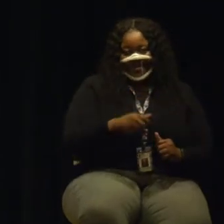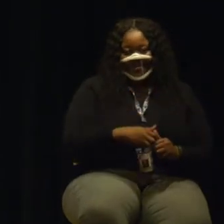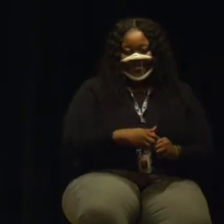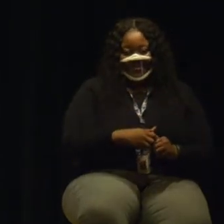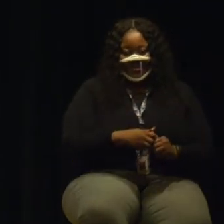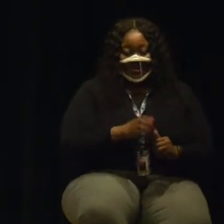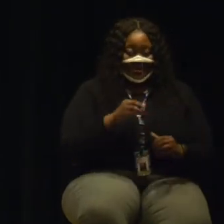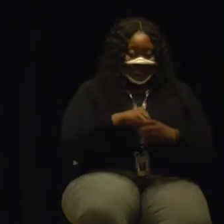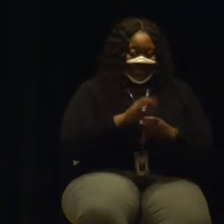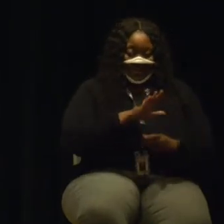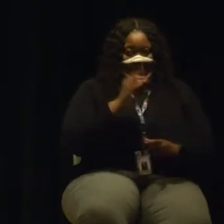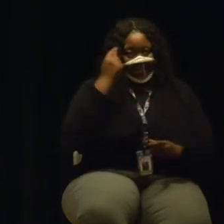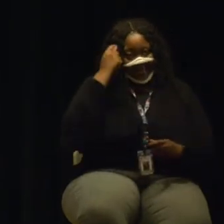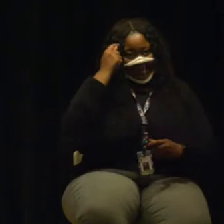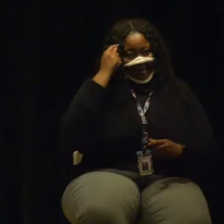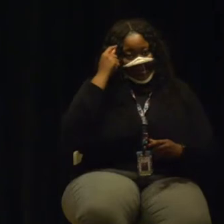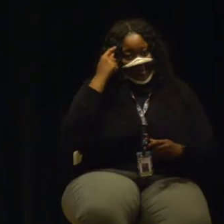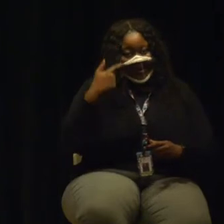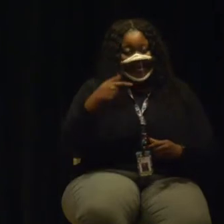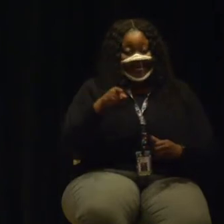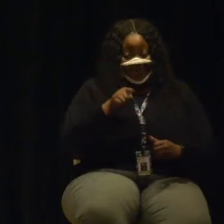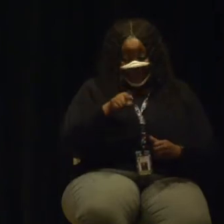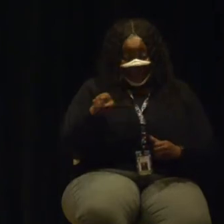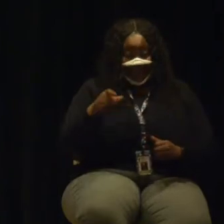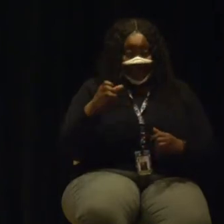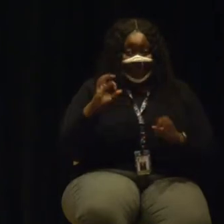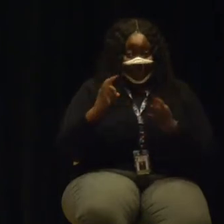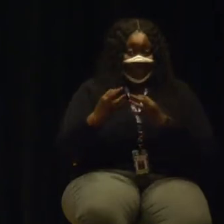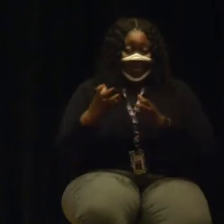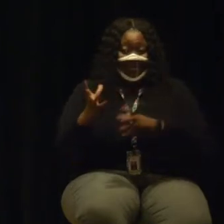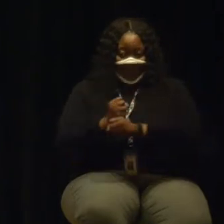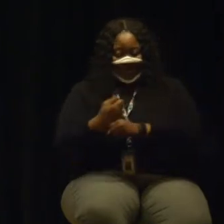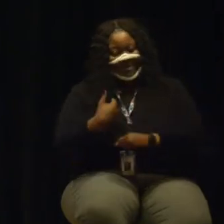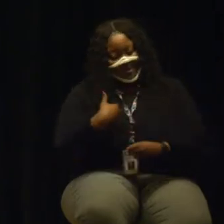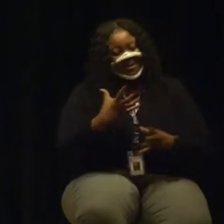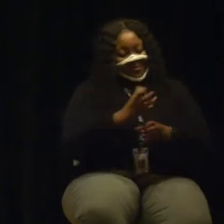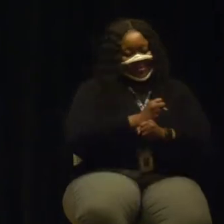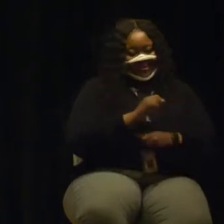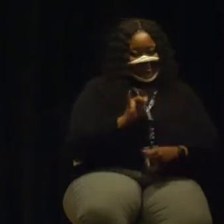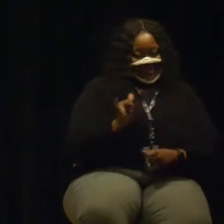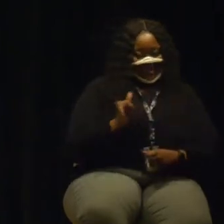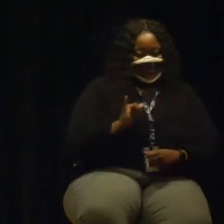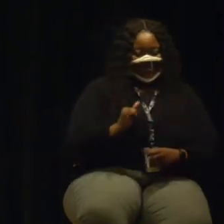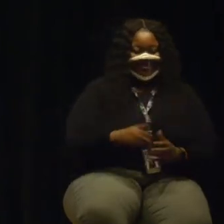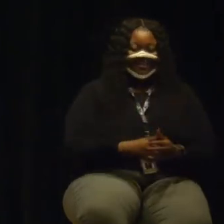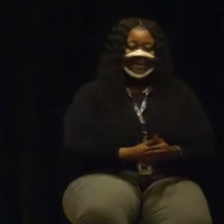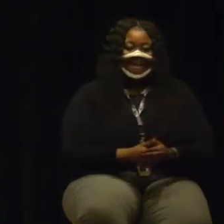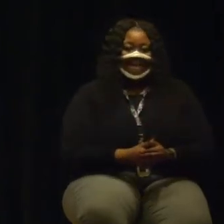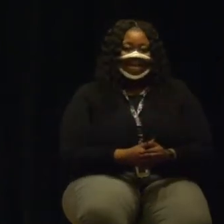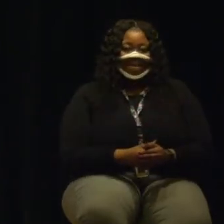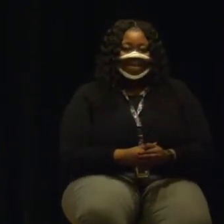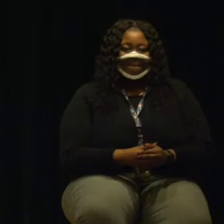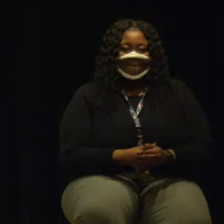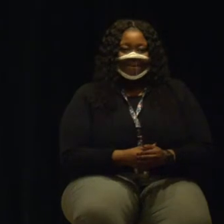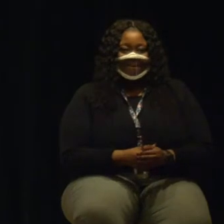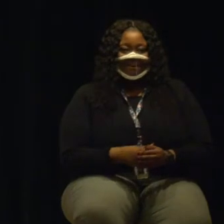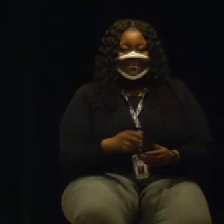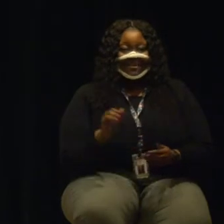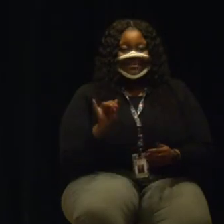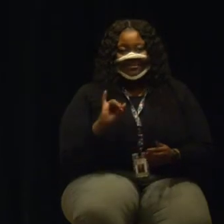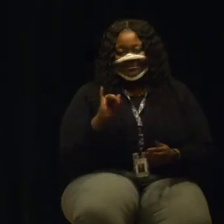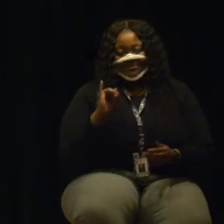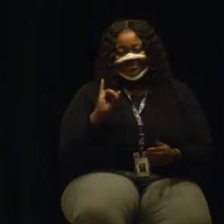And this was an interesting thing. I don't know. It's a fascinating thing to think about. We do it with everybody. We do it with all of our stars. Mm-hmm. We like, come on, make the right